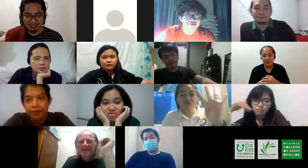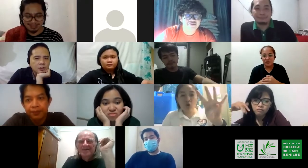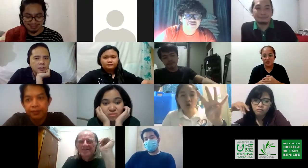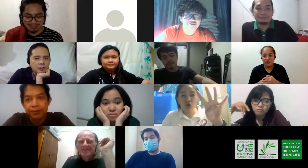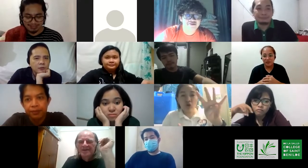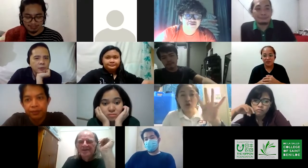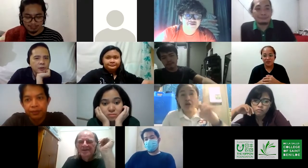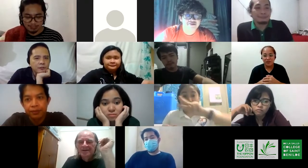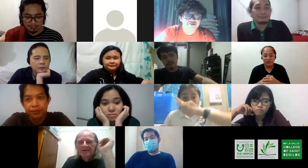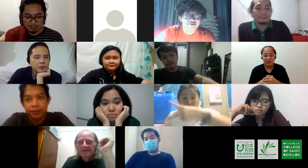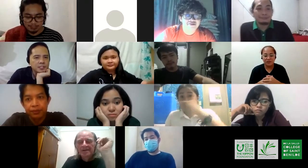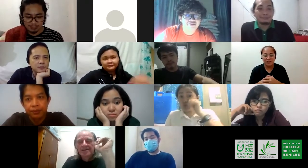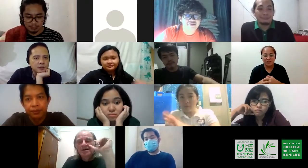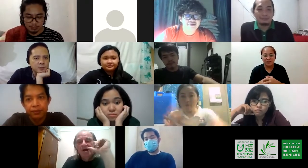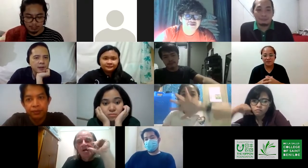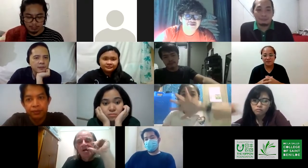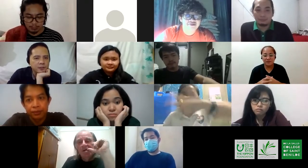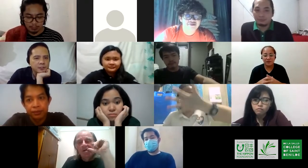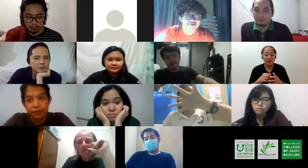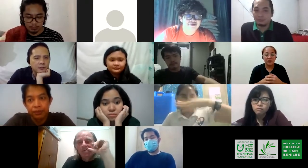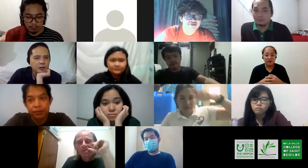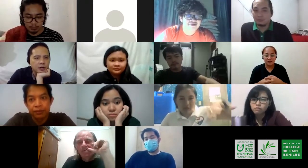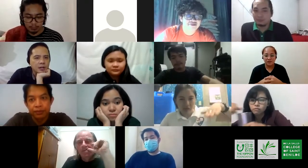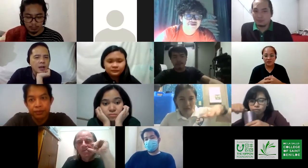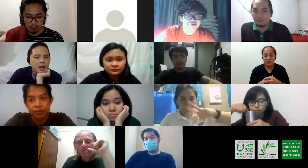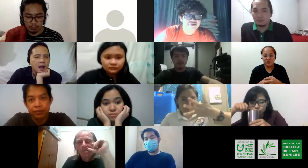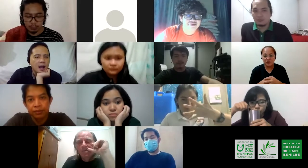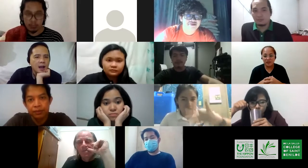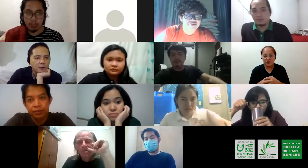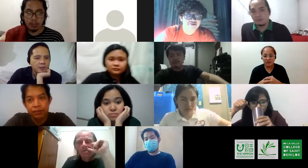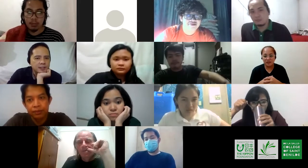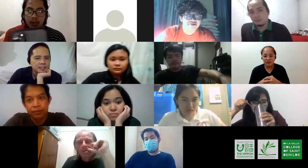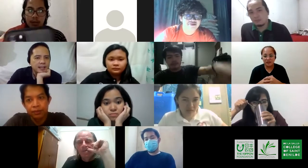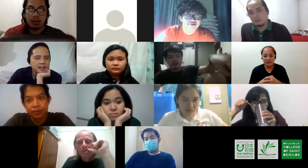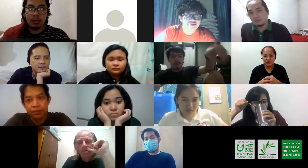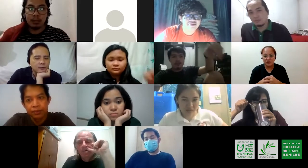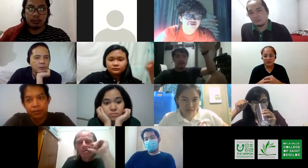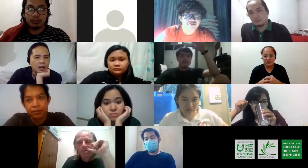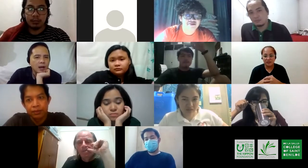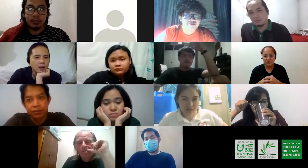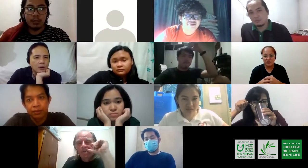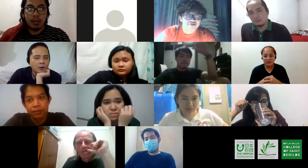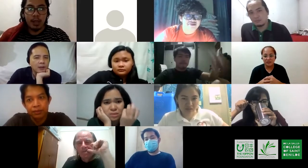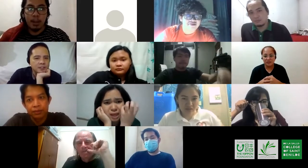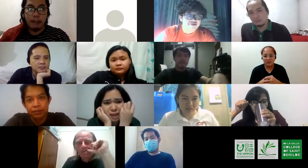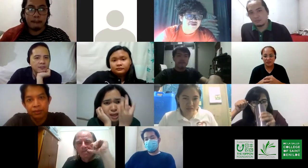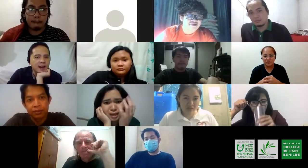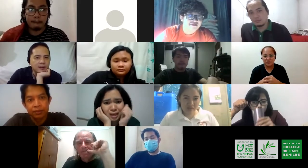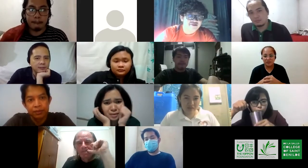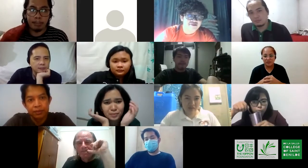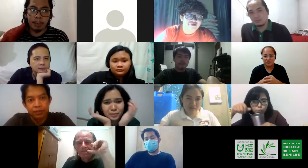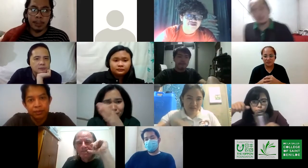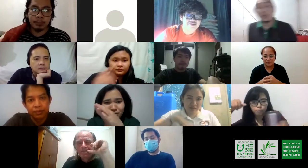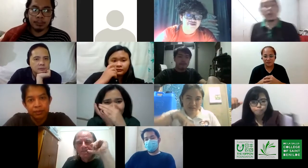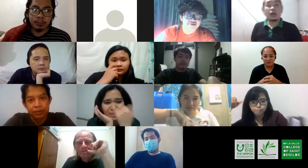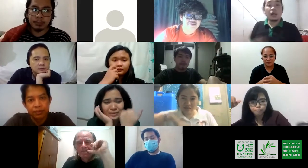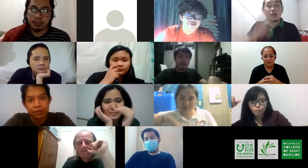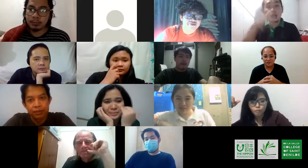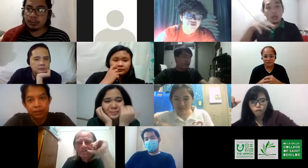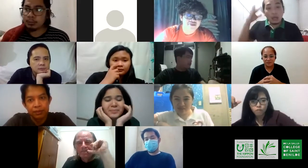Sir, with his first wife, it's 4. With the second wife, it's 5. Wow,